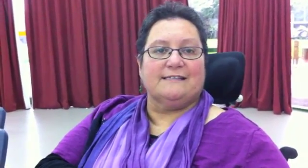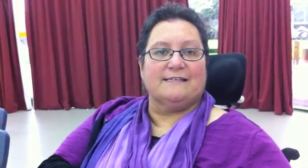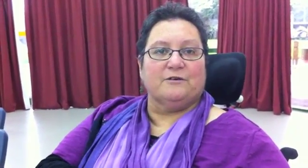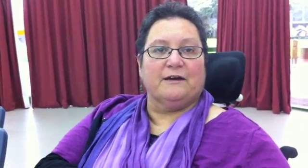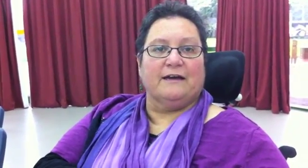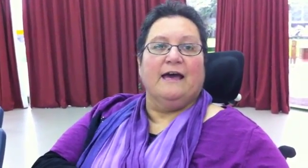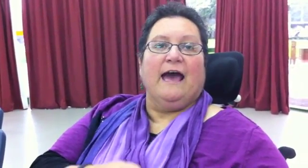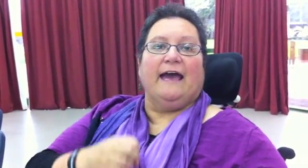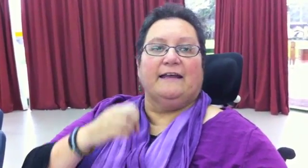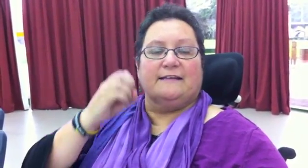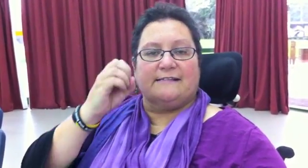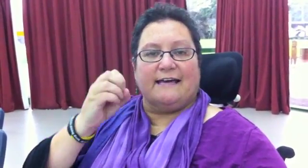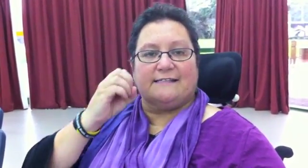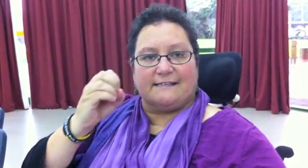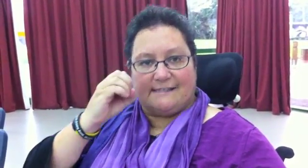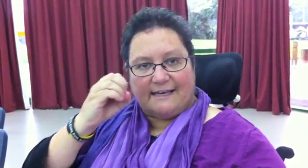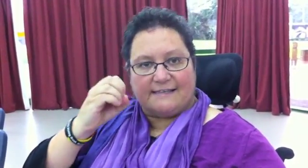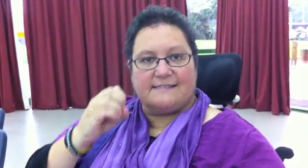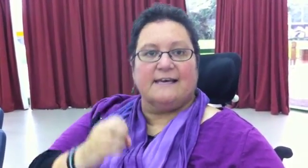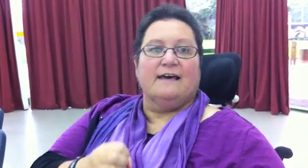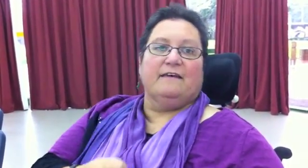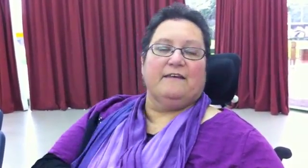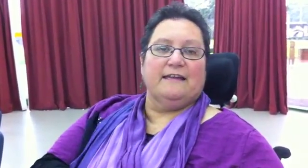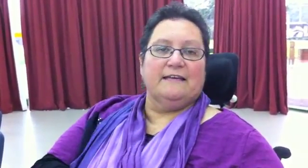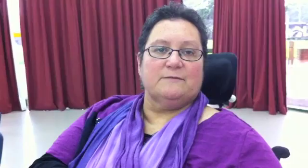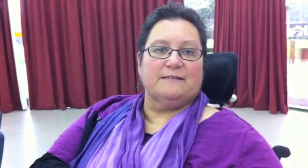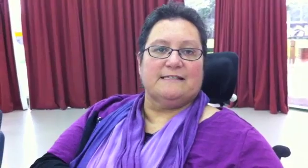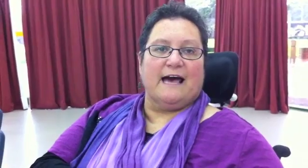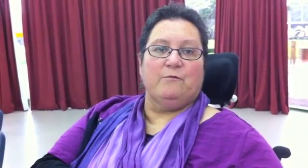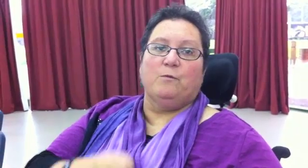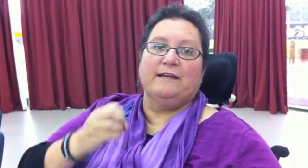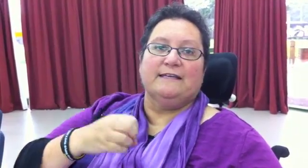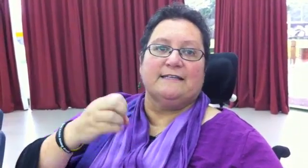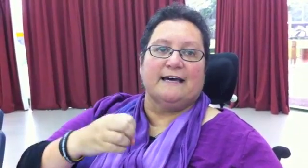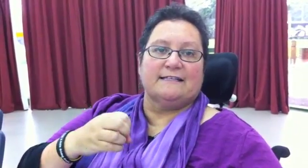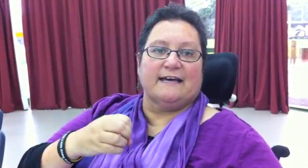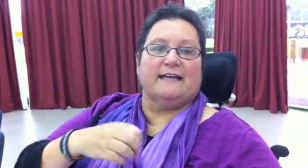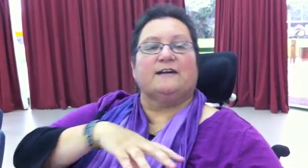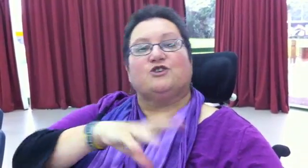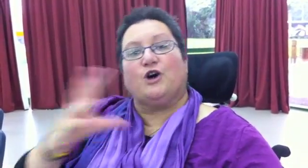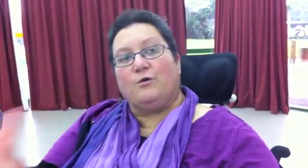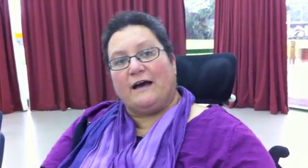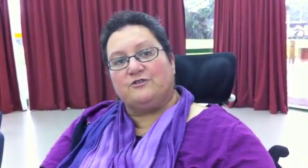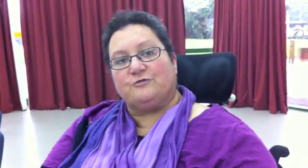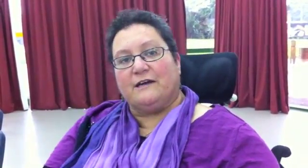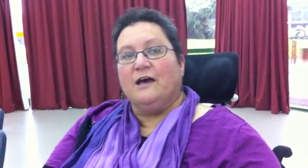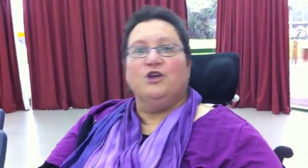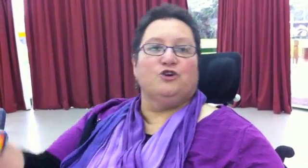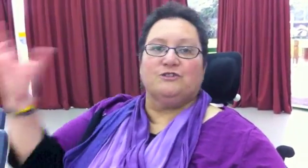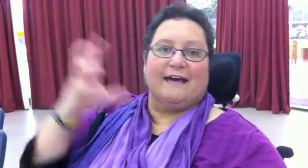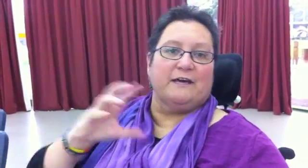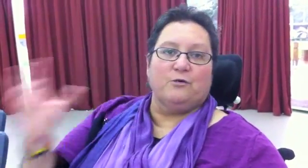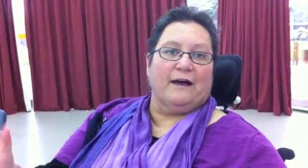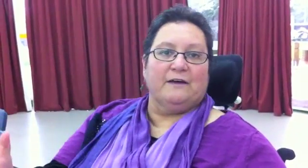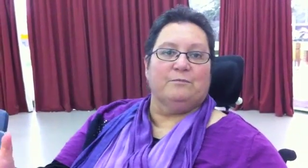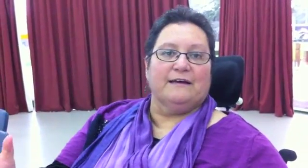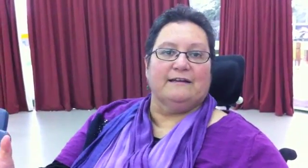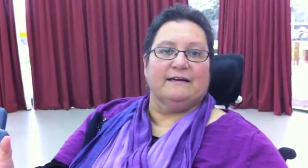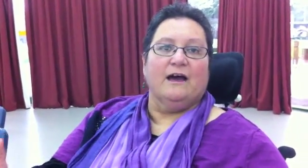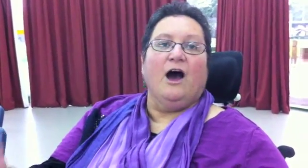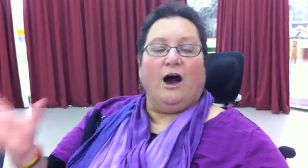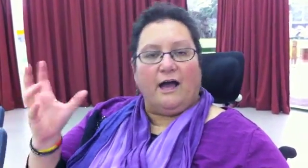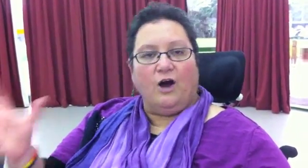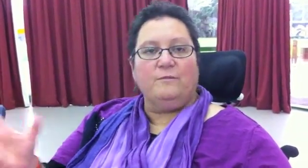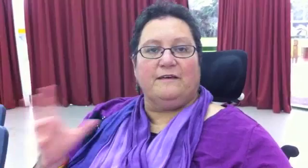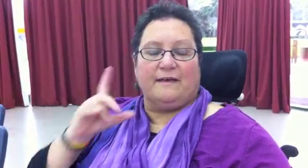longer necessary. And it is that success that they need to be saying, well, we need to now take it out to the whole country, not take it away